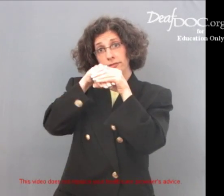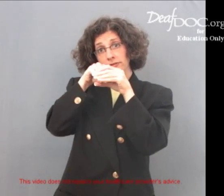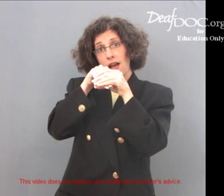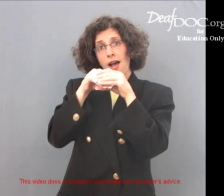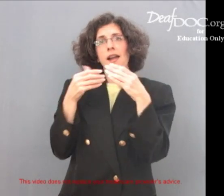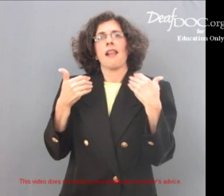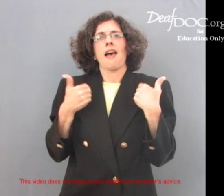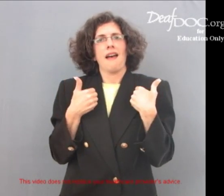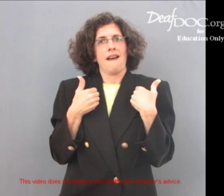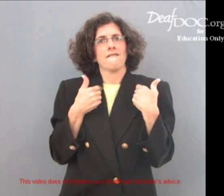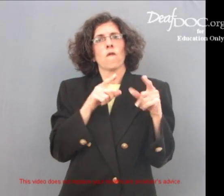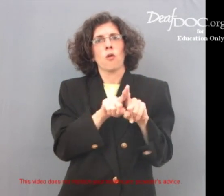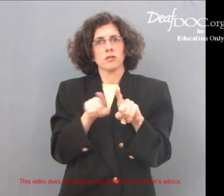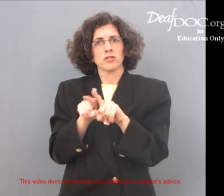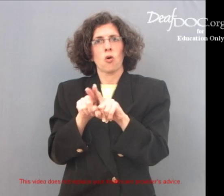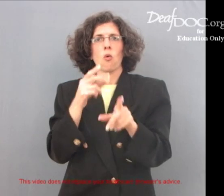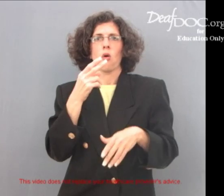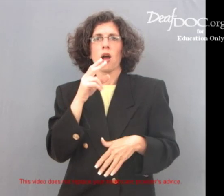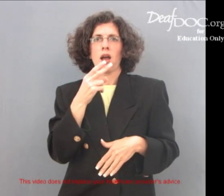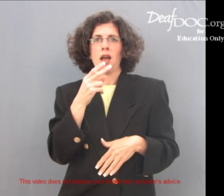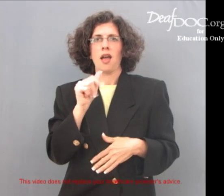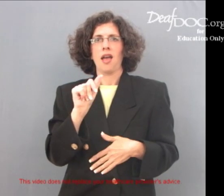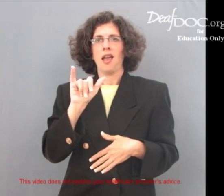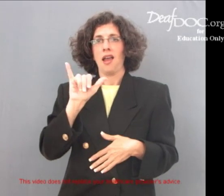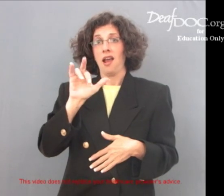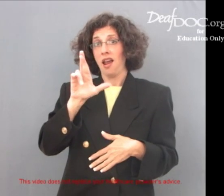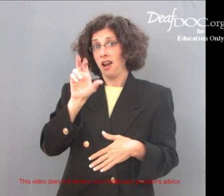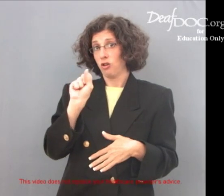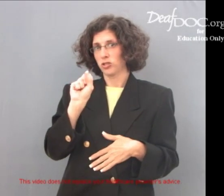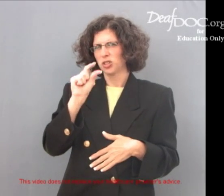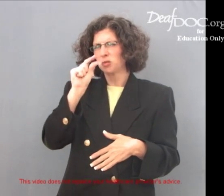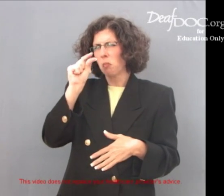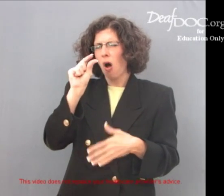inside your canal. Inside you also have small hairs.